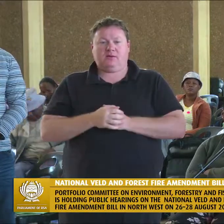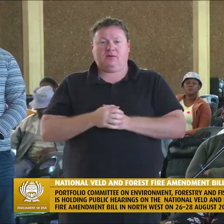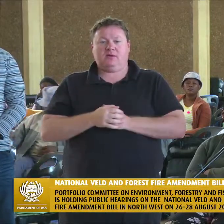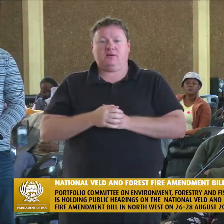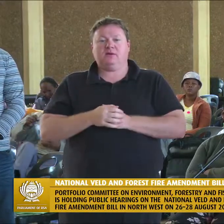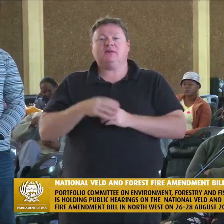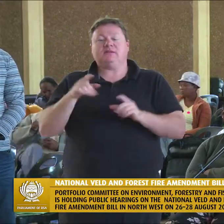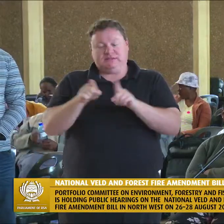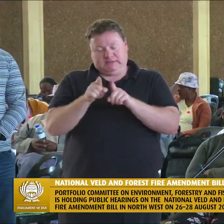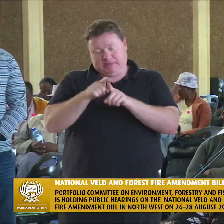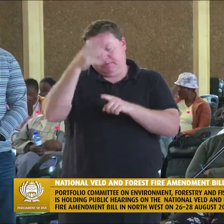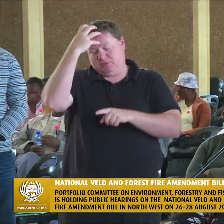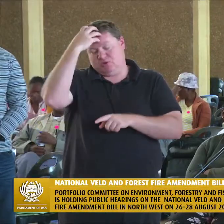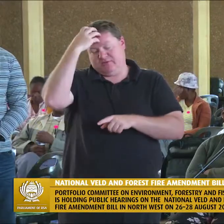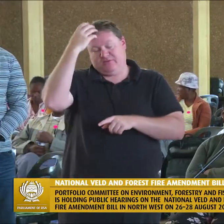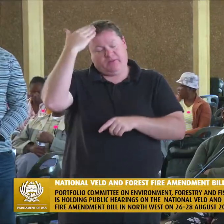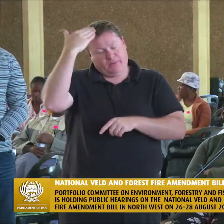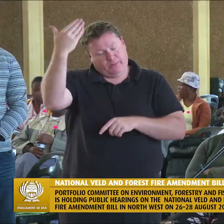and our chiefs